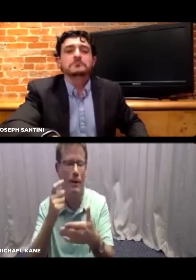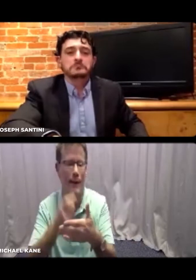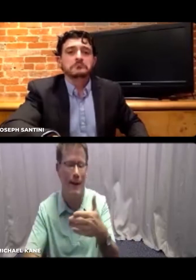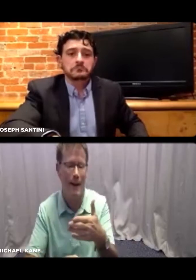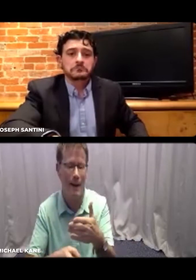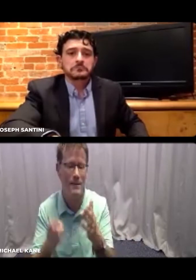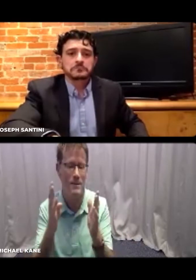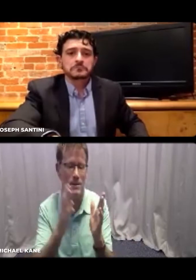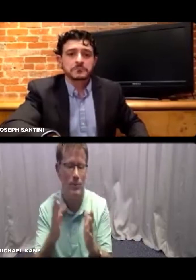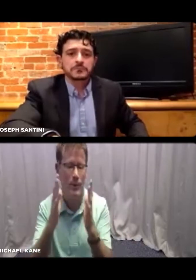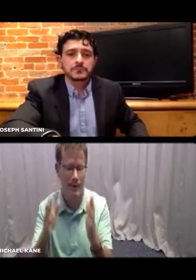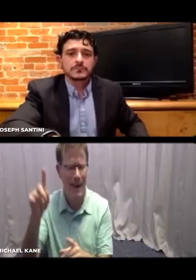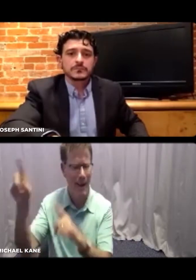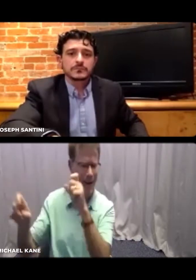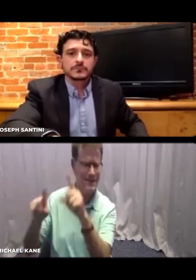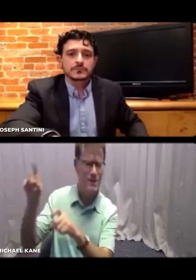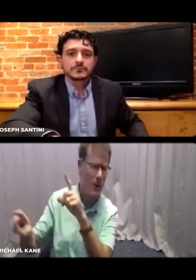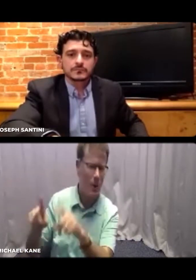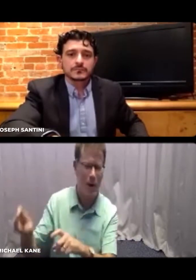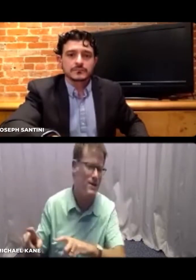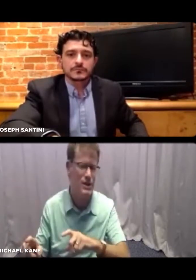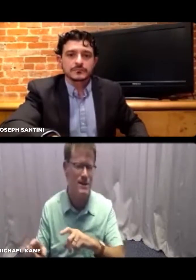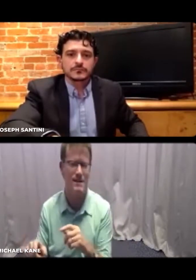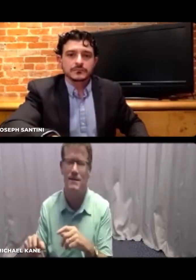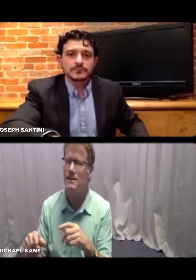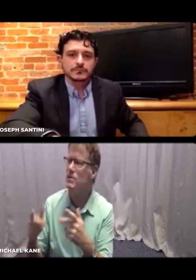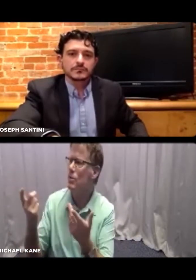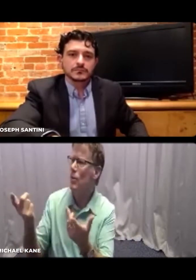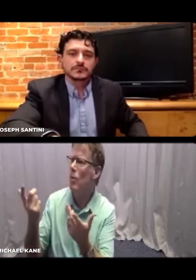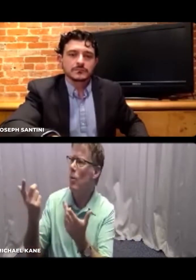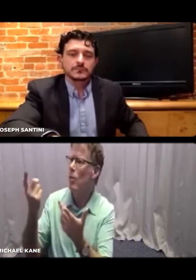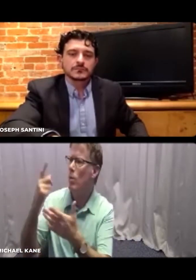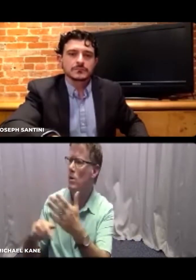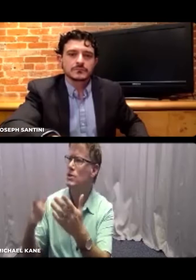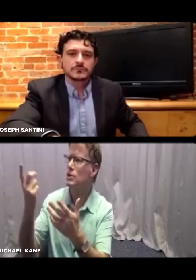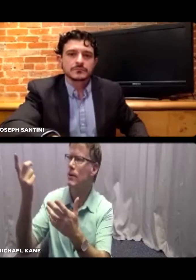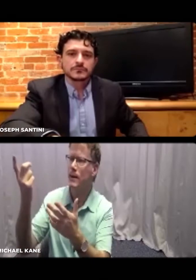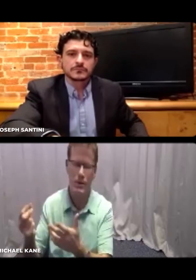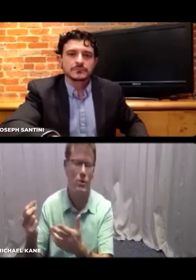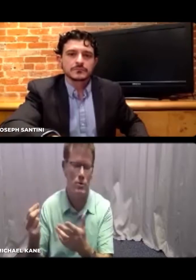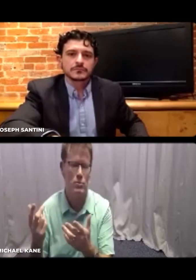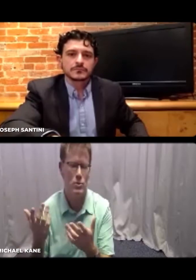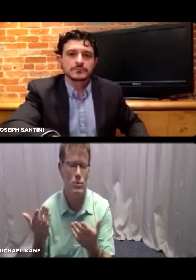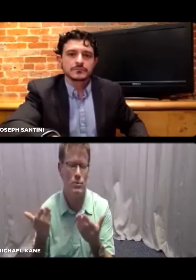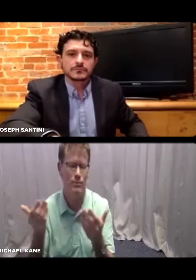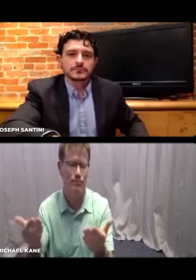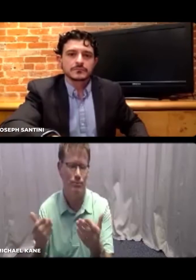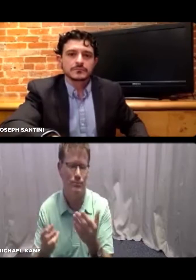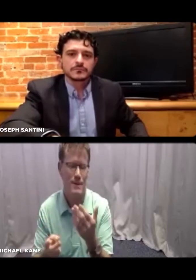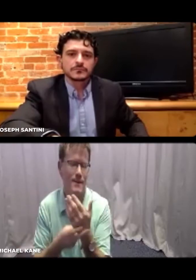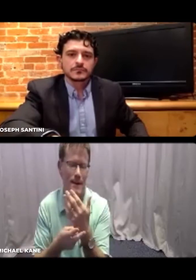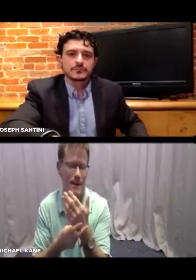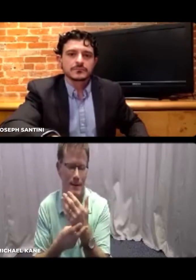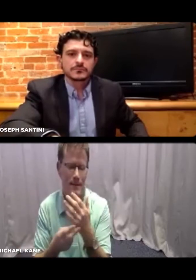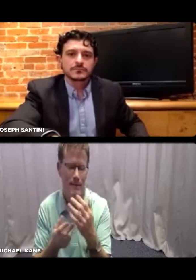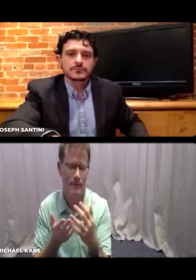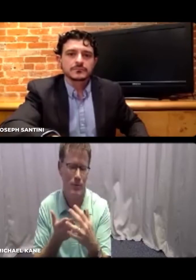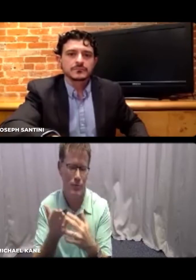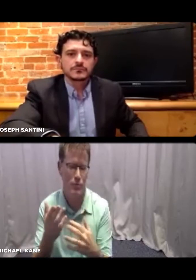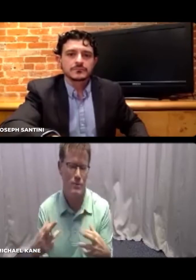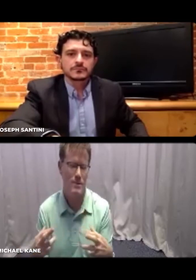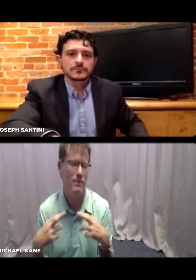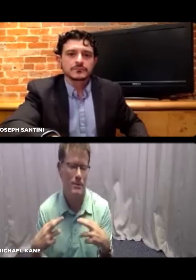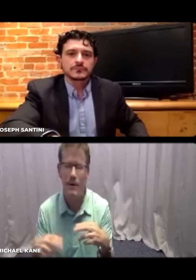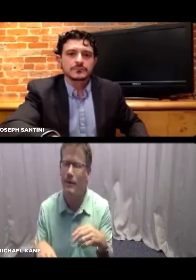certified financial planner, or somebody that they're familiar with, and they can ask advice from